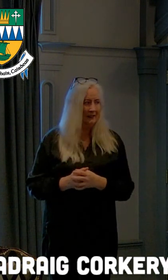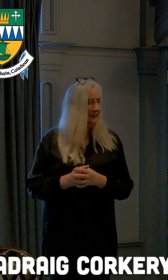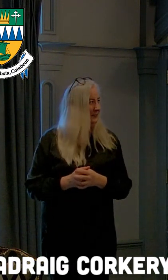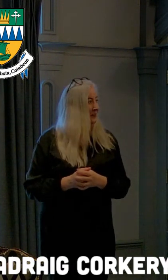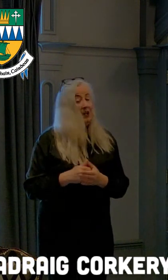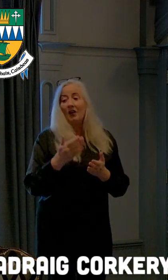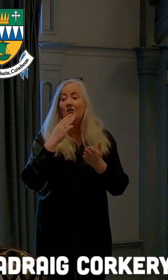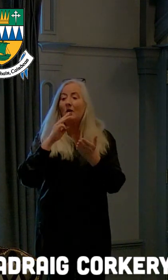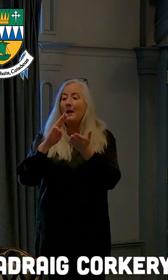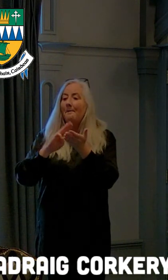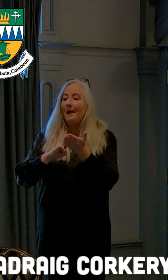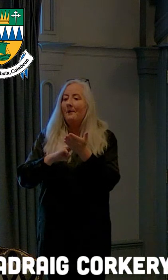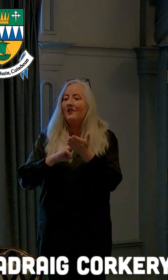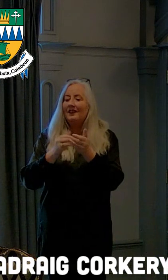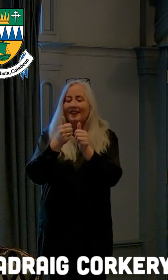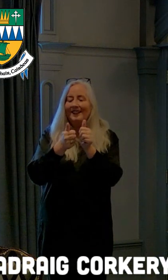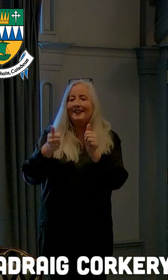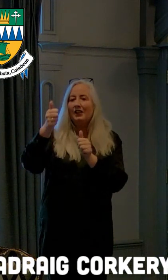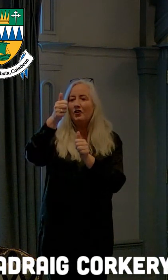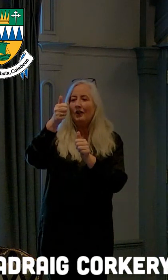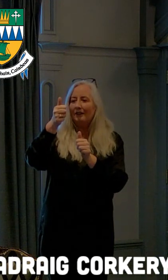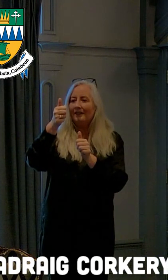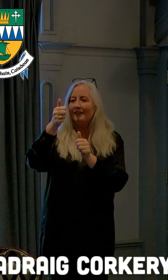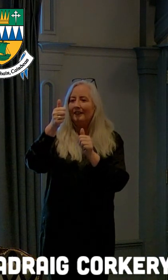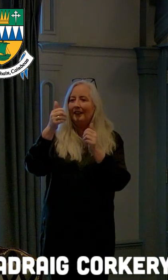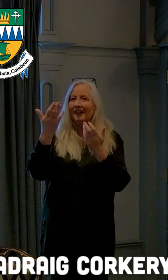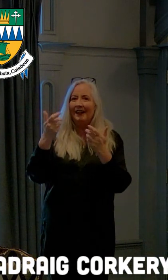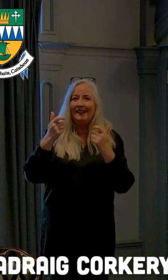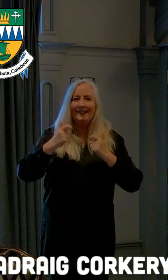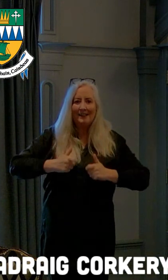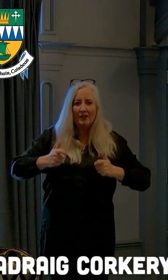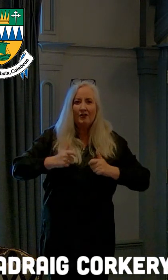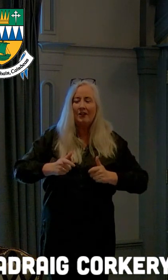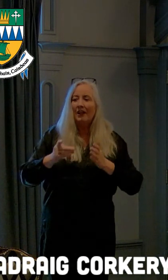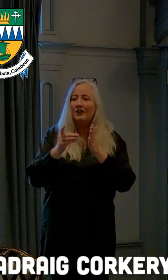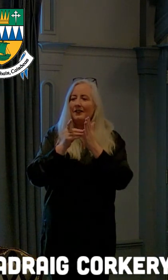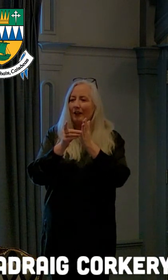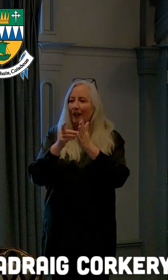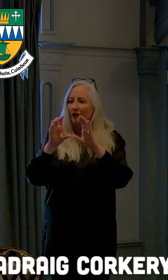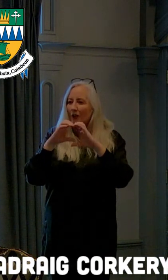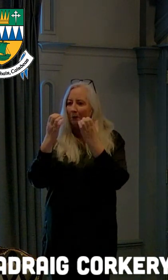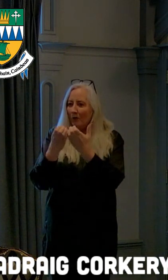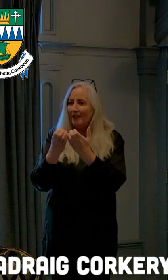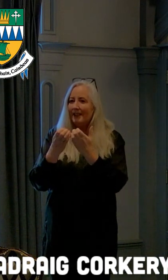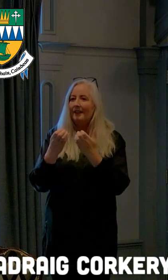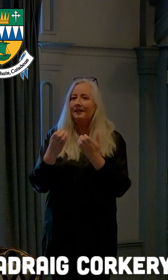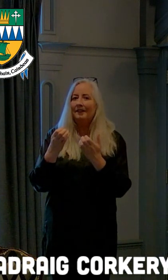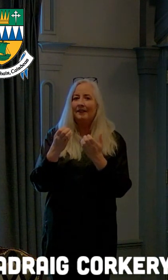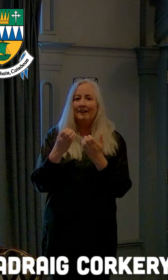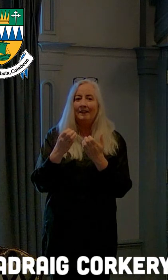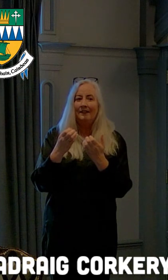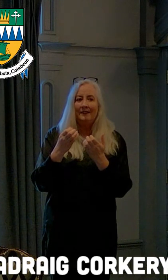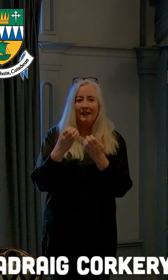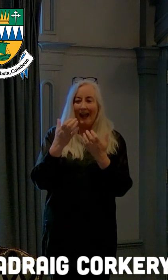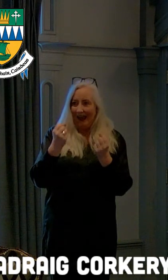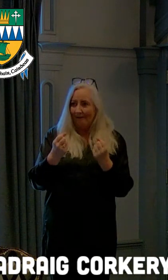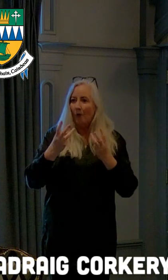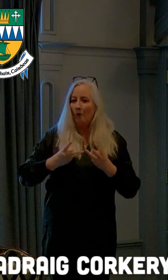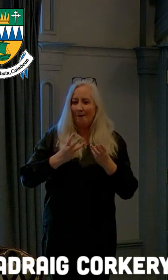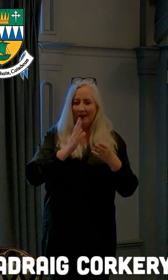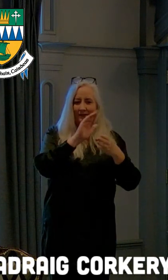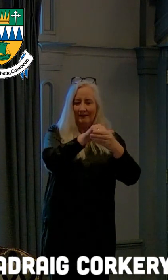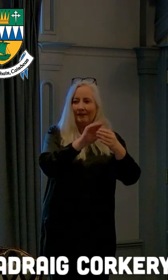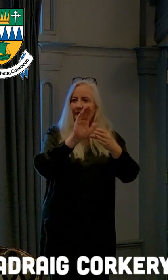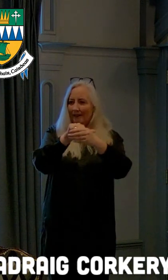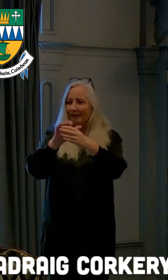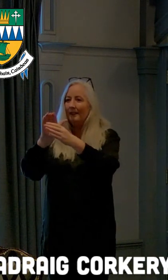of our senior management team, our head of finance, our county solicitor and our director of community and economic development. So at the top